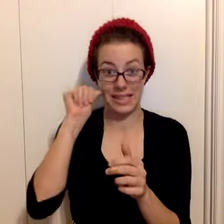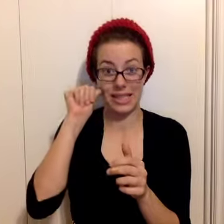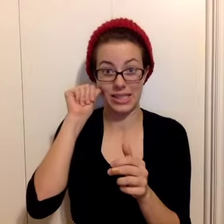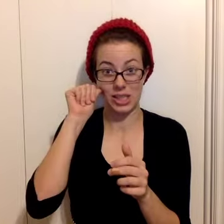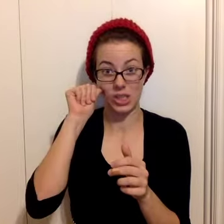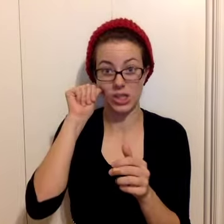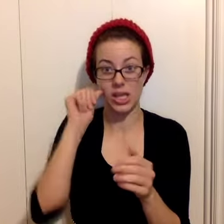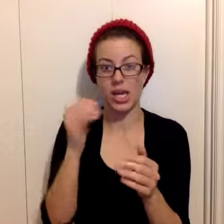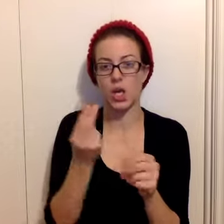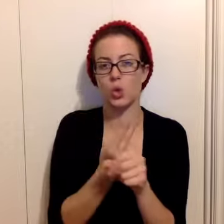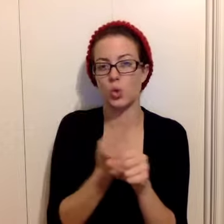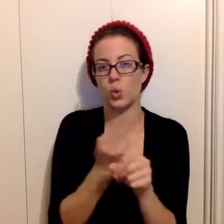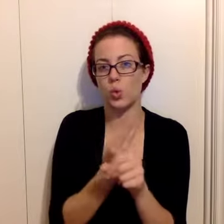volume of a container